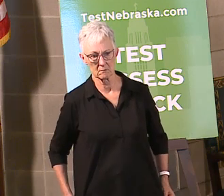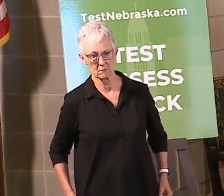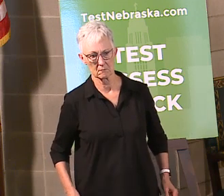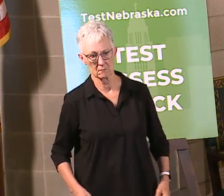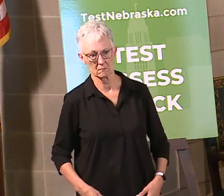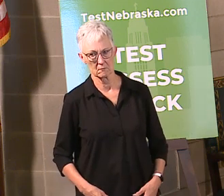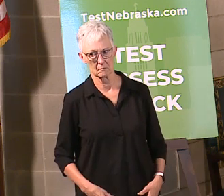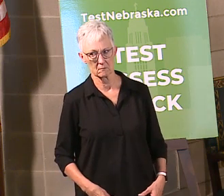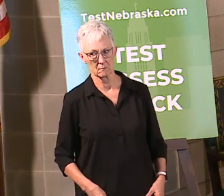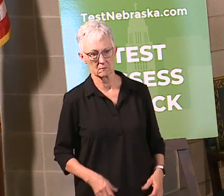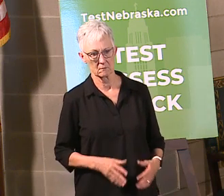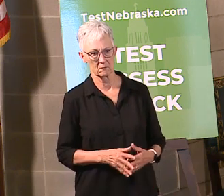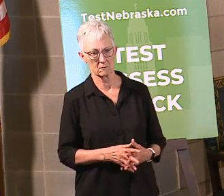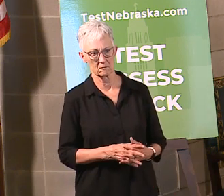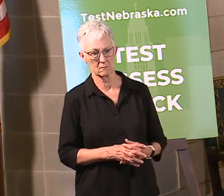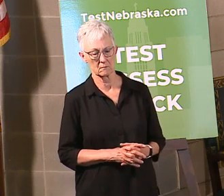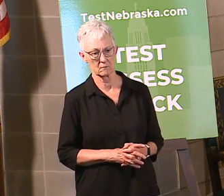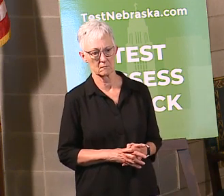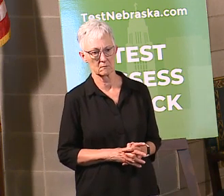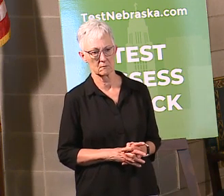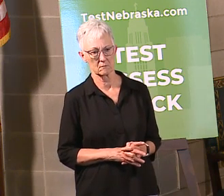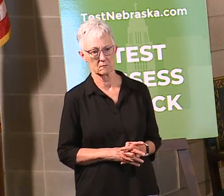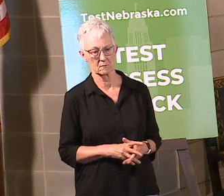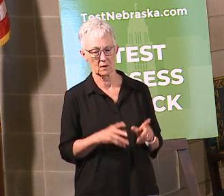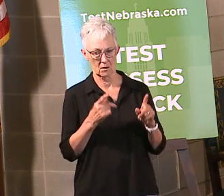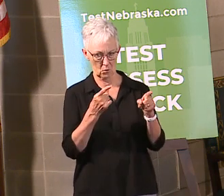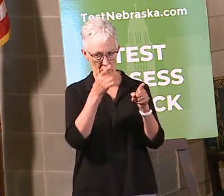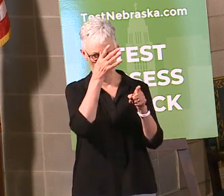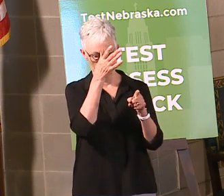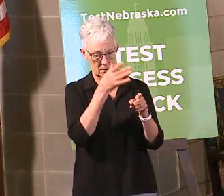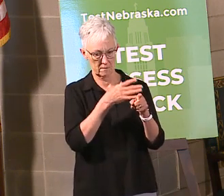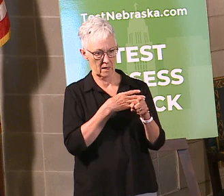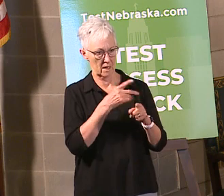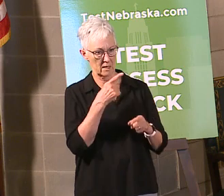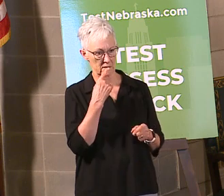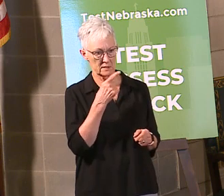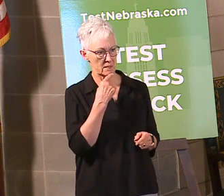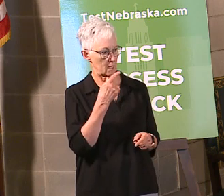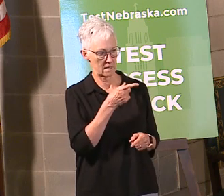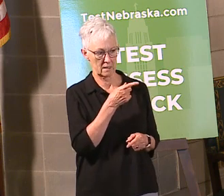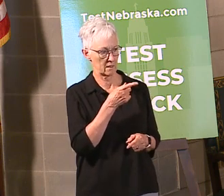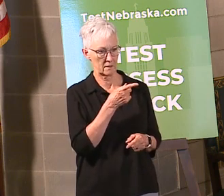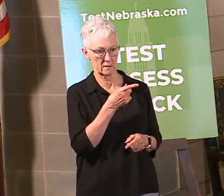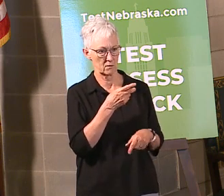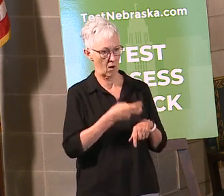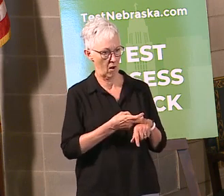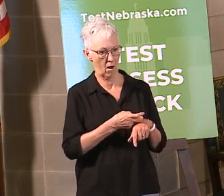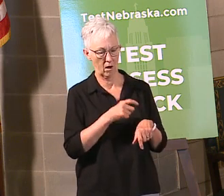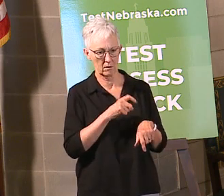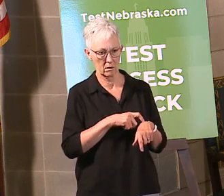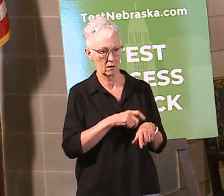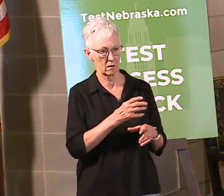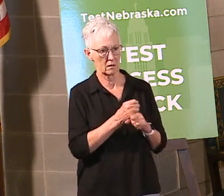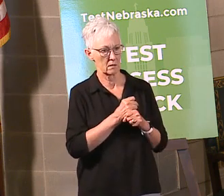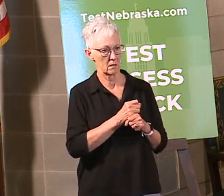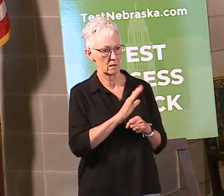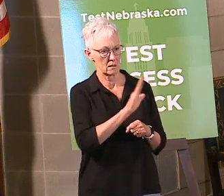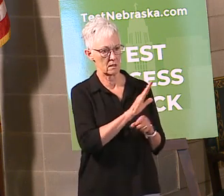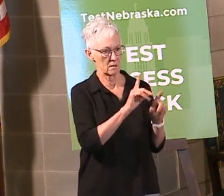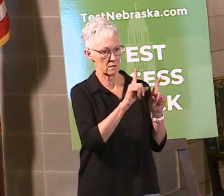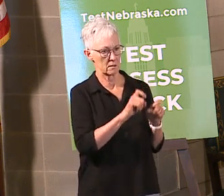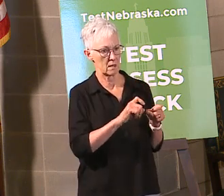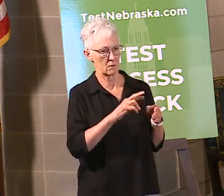twice. The first time they said, well, we got your results and we're working on it. Second time he called, the person on the phone said, it's